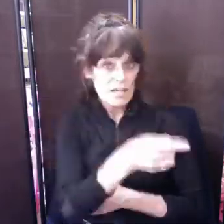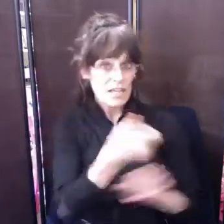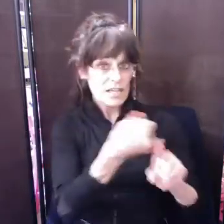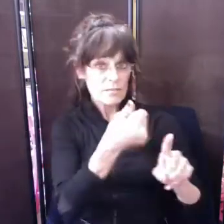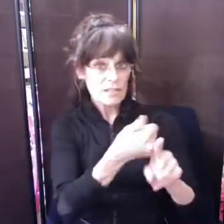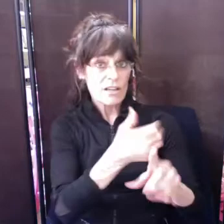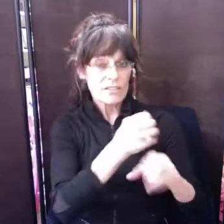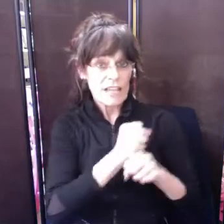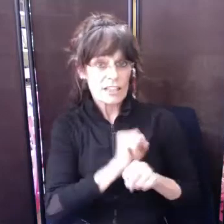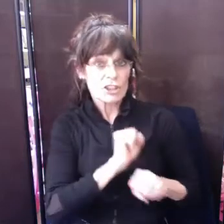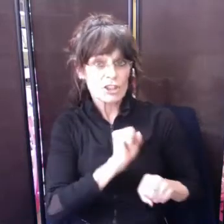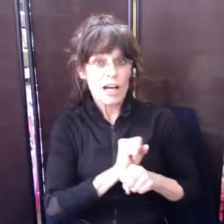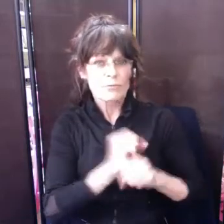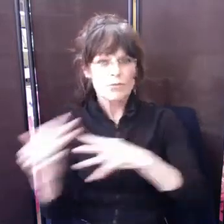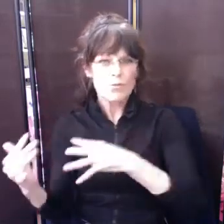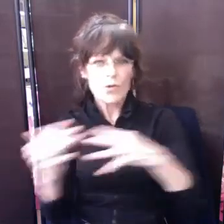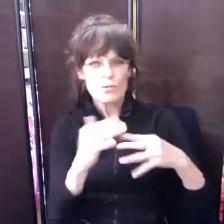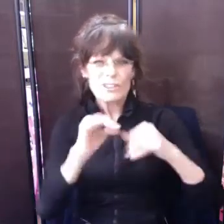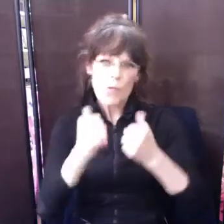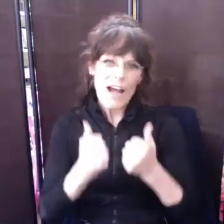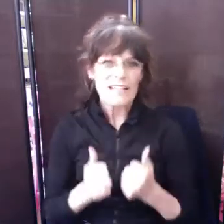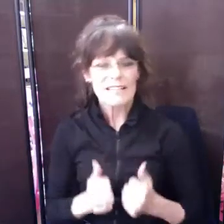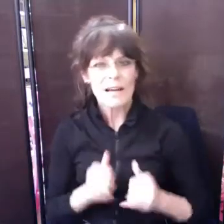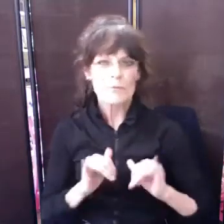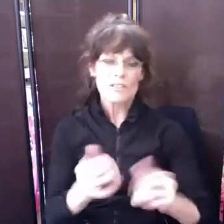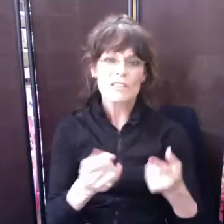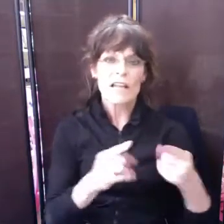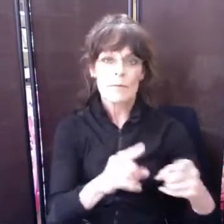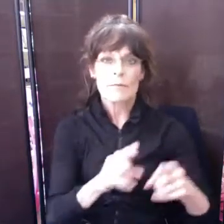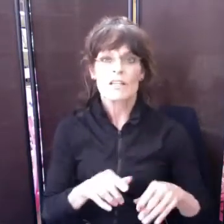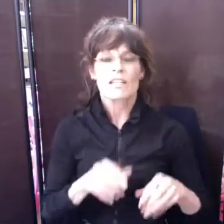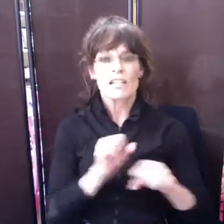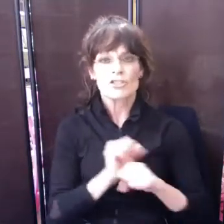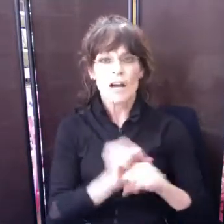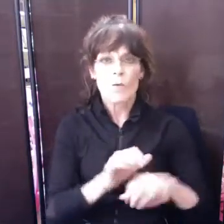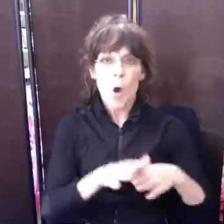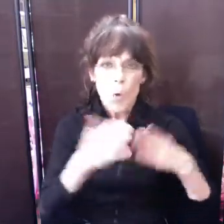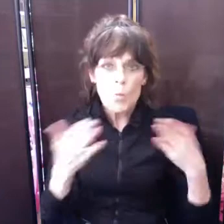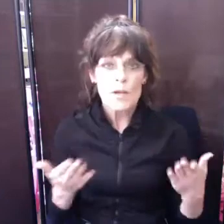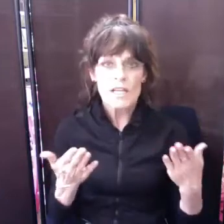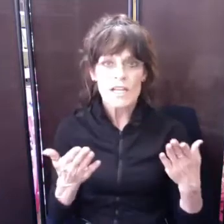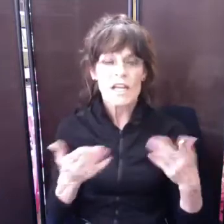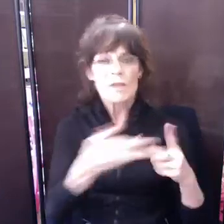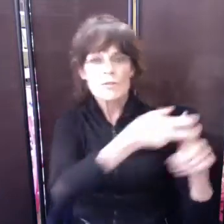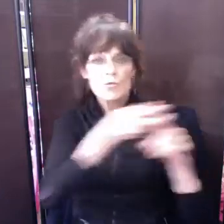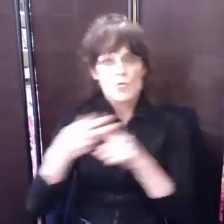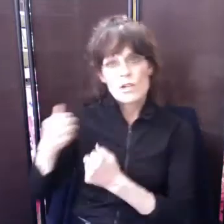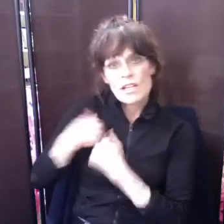was winding down, but it was still on. But he got a job reopening Marine Corps recruiting stations in the Western United States. And so